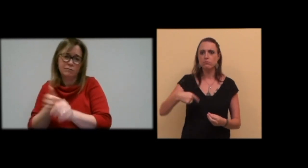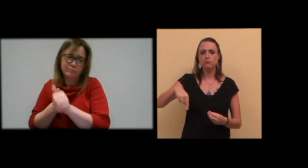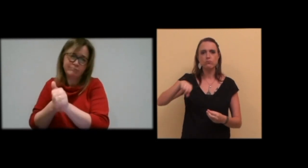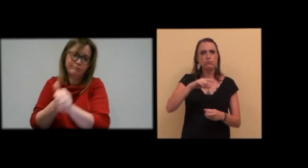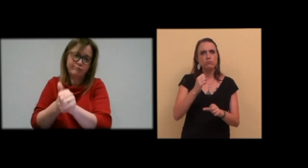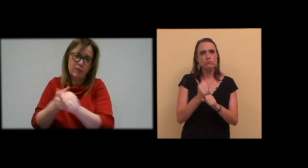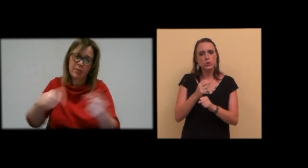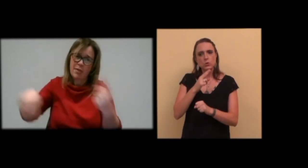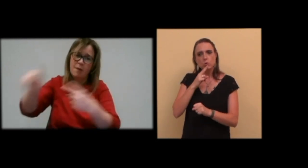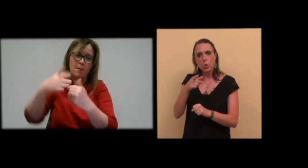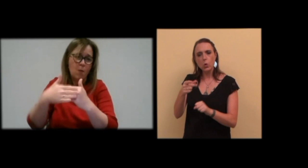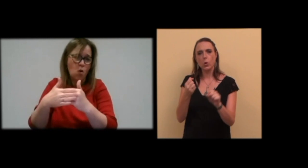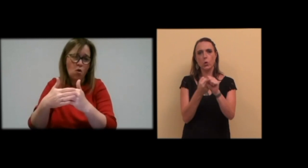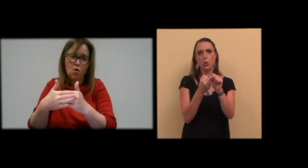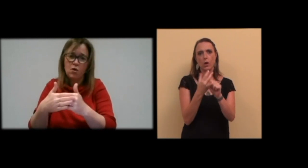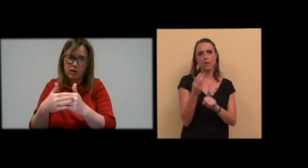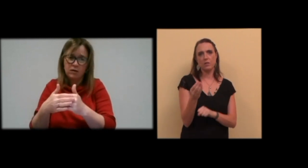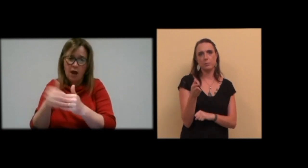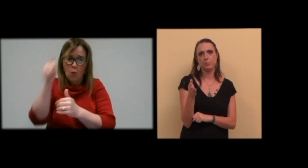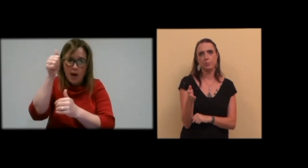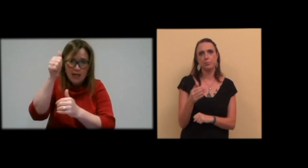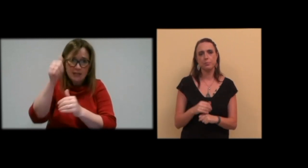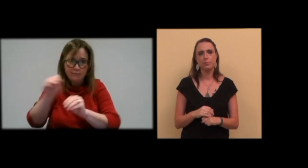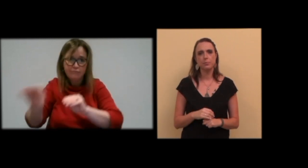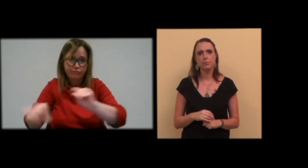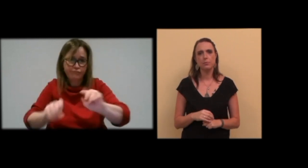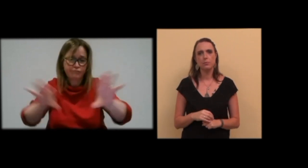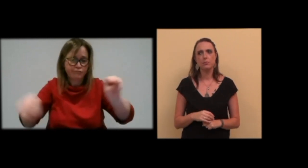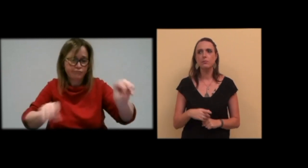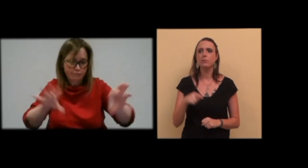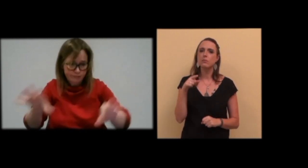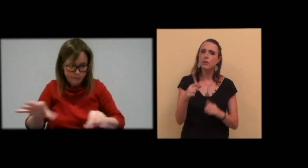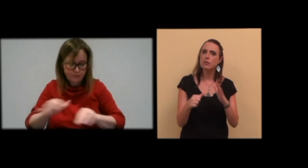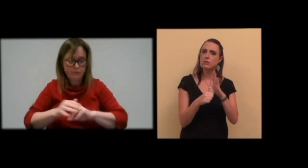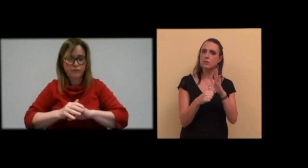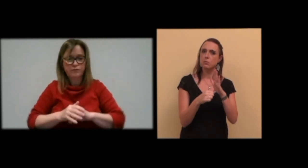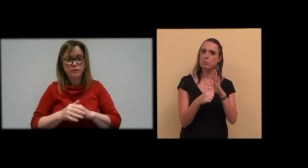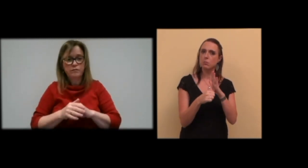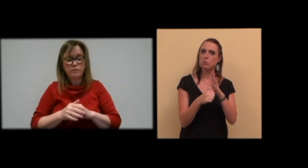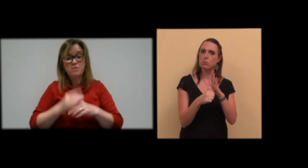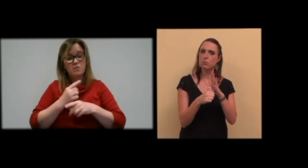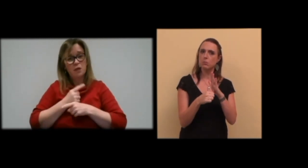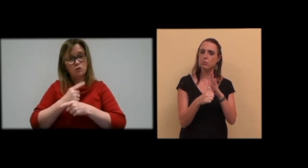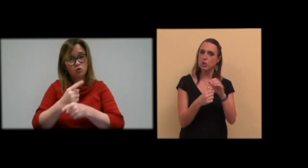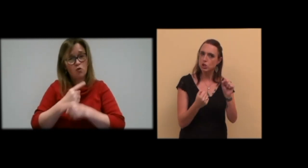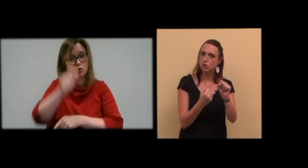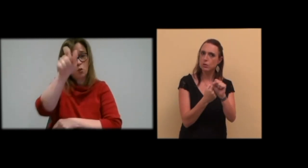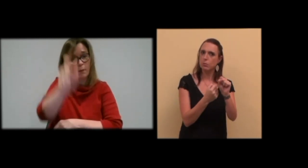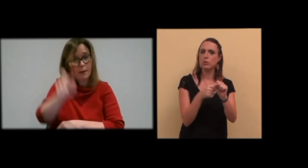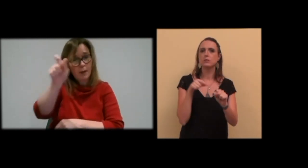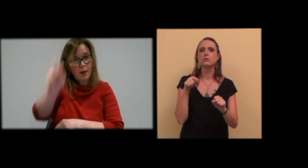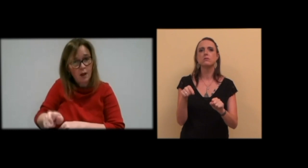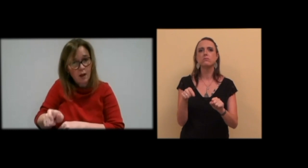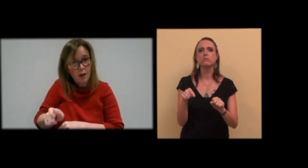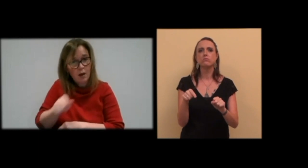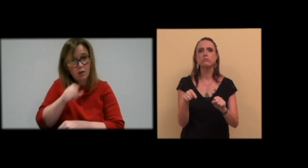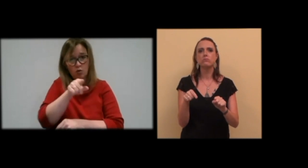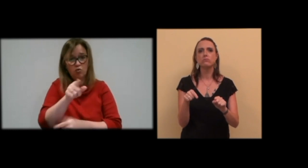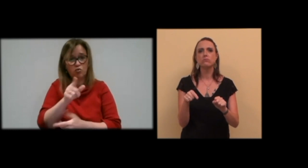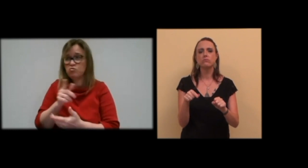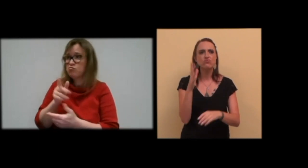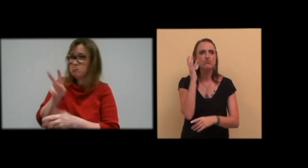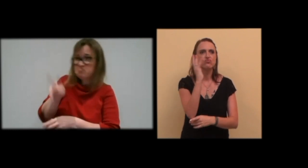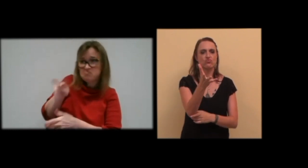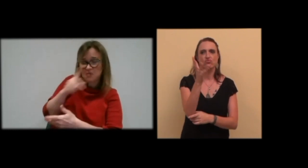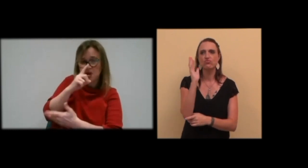Deaf children, deaf women, we need to make sure that the support is there. We need to make sure that that support is there.